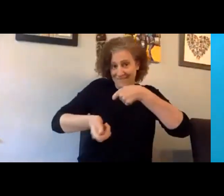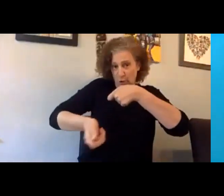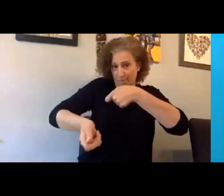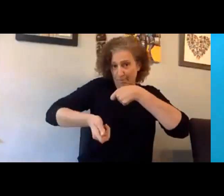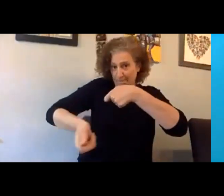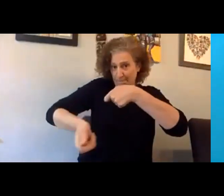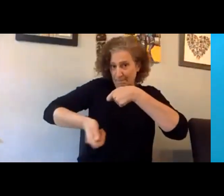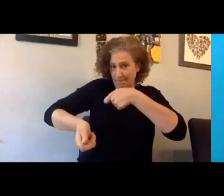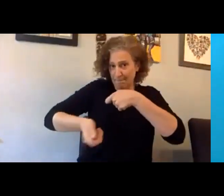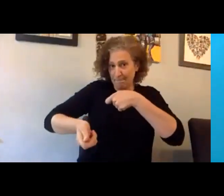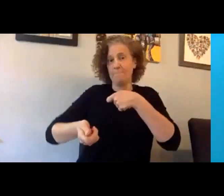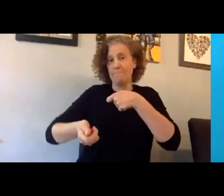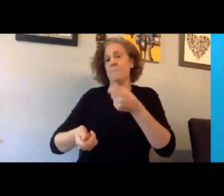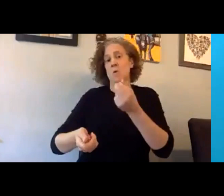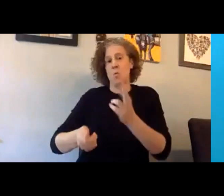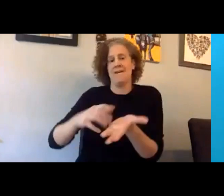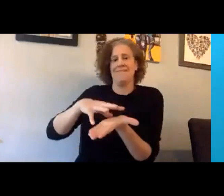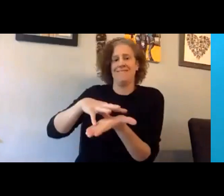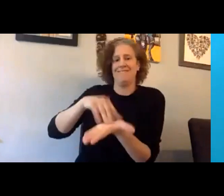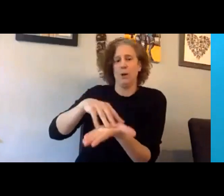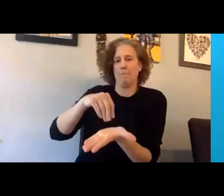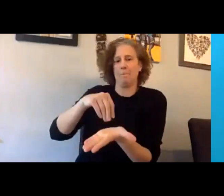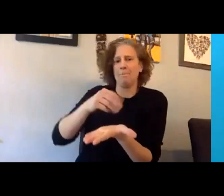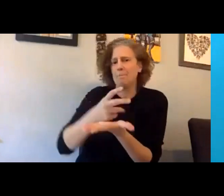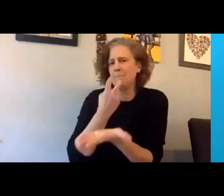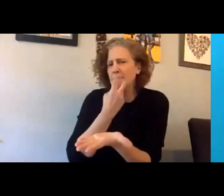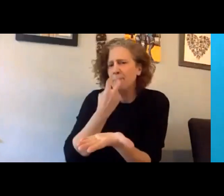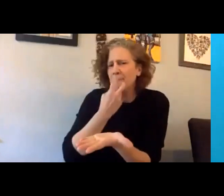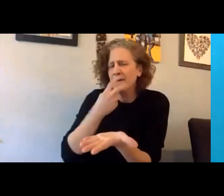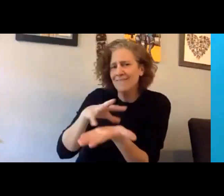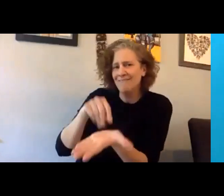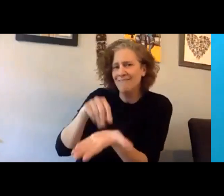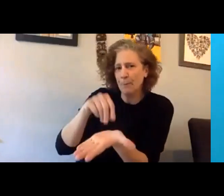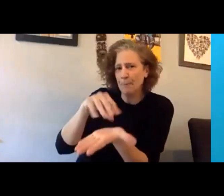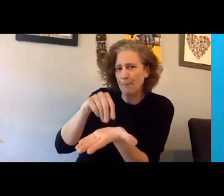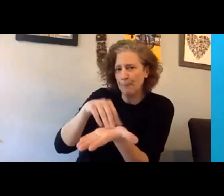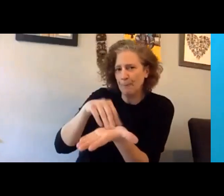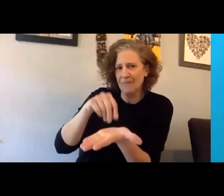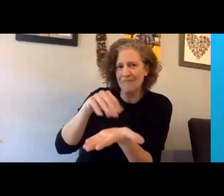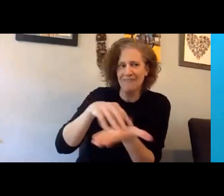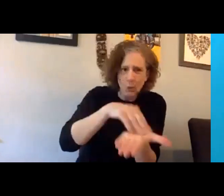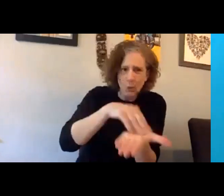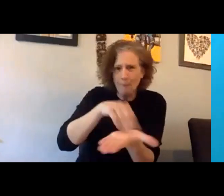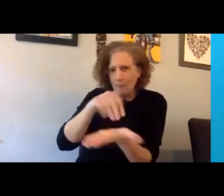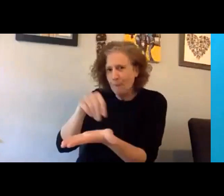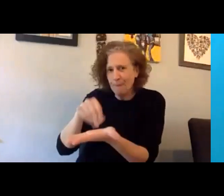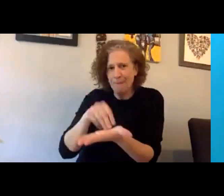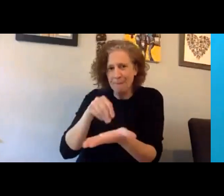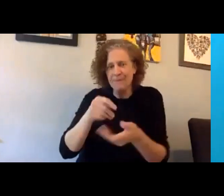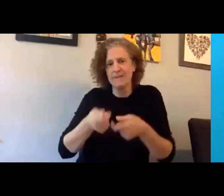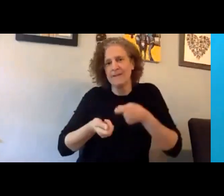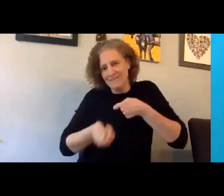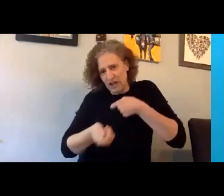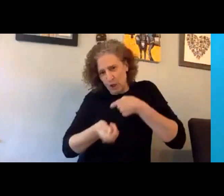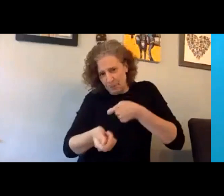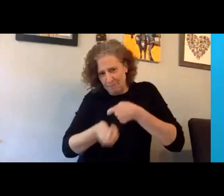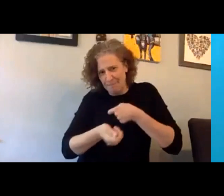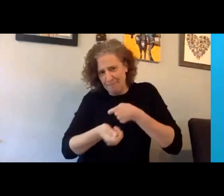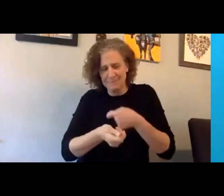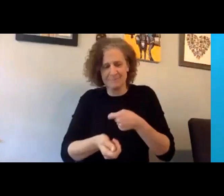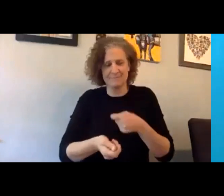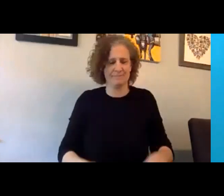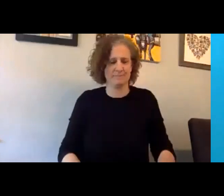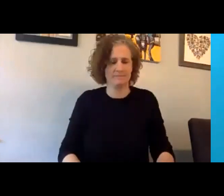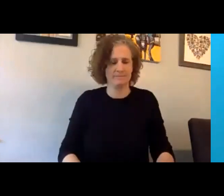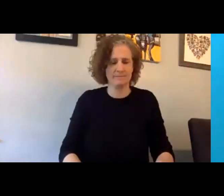Vacuuming. You can vacuum like this, or vacuum like this. Vacuum, and it's important to mouth the word in that case,